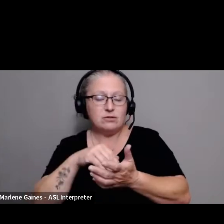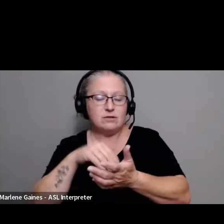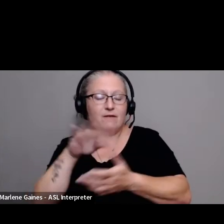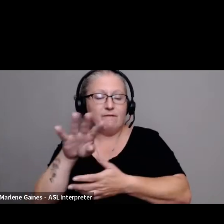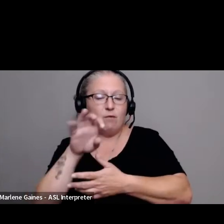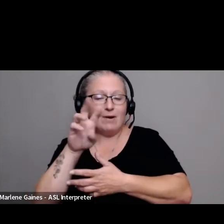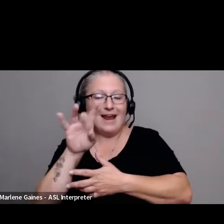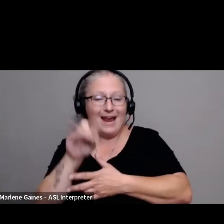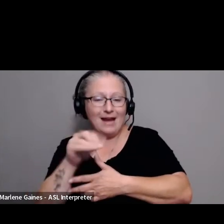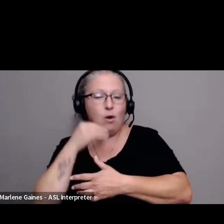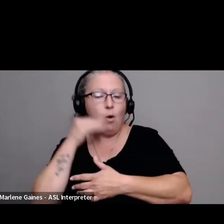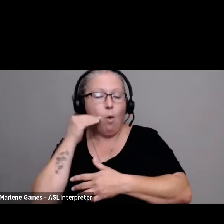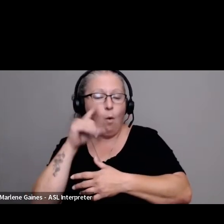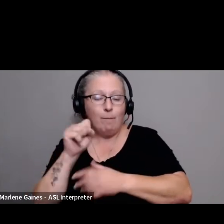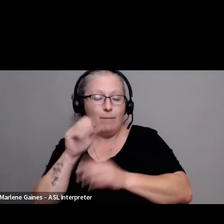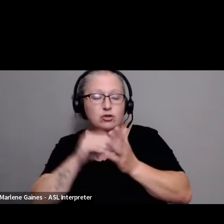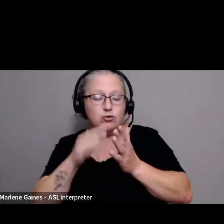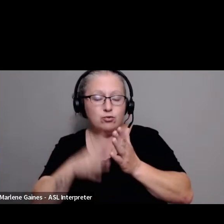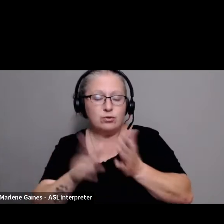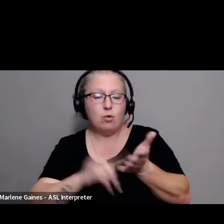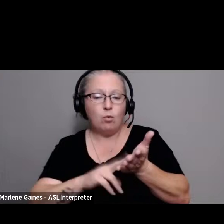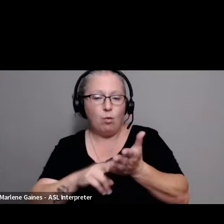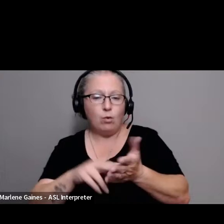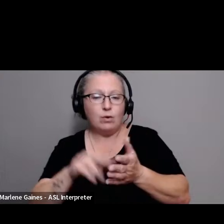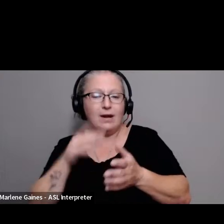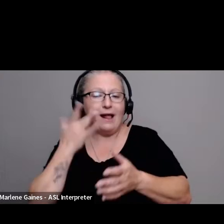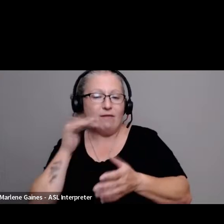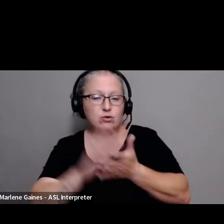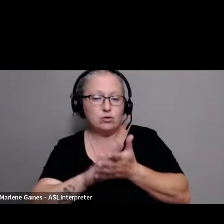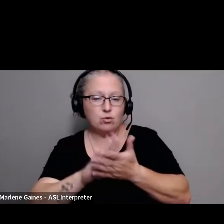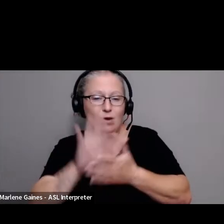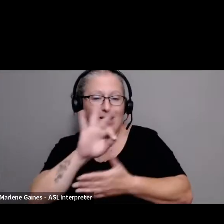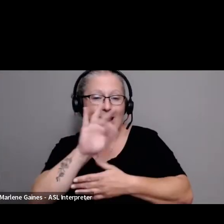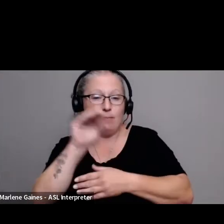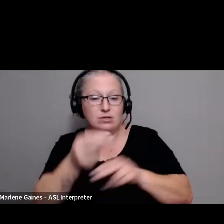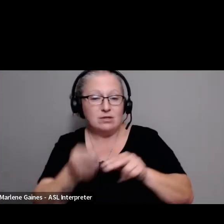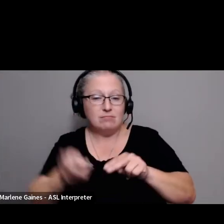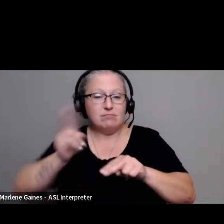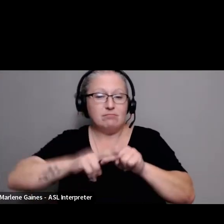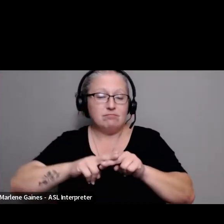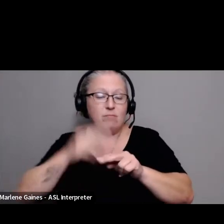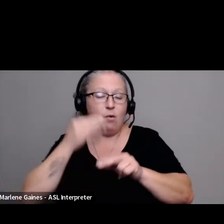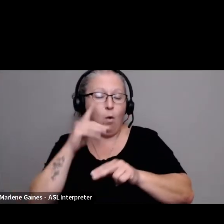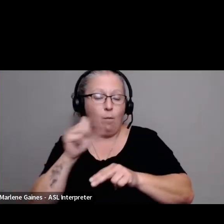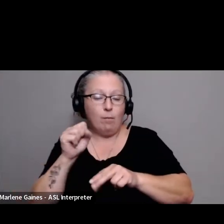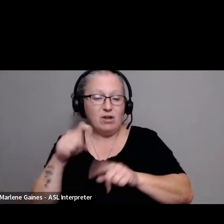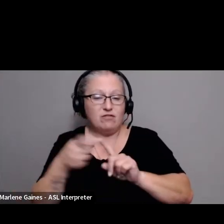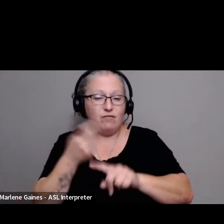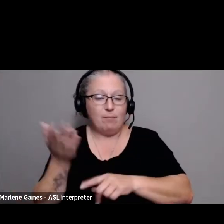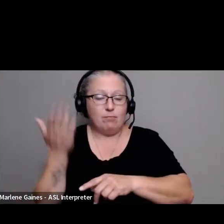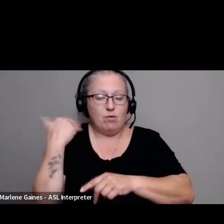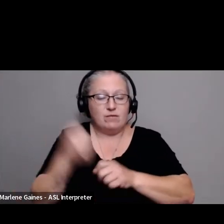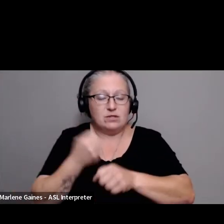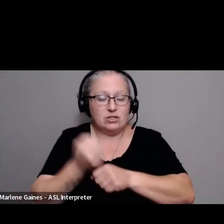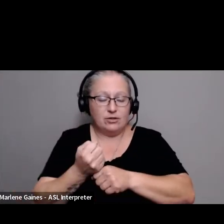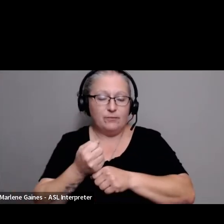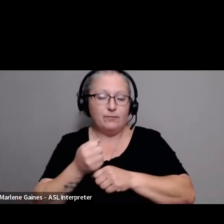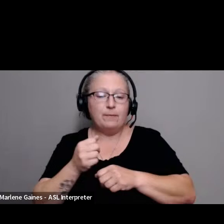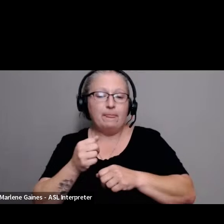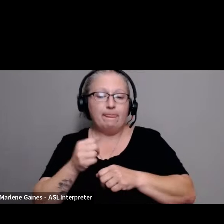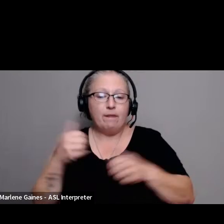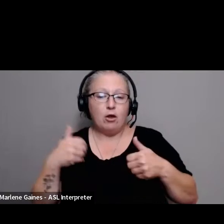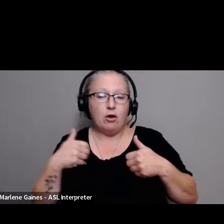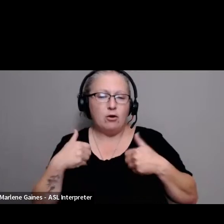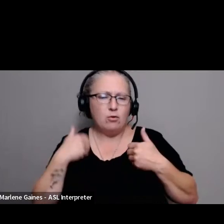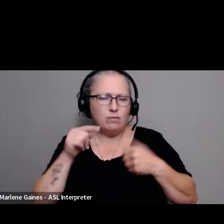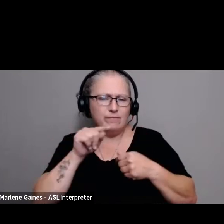246,480 homeless students enrolled in California schools. This was a 9% increase in the homeless student population from the previous school year. Youth.gov